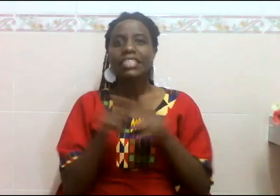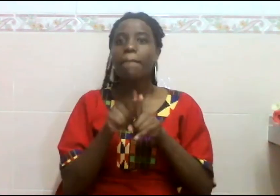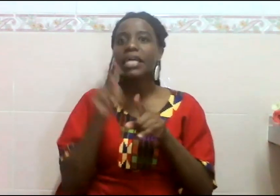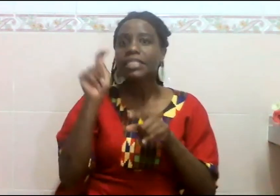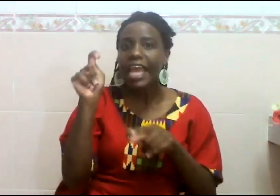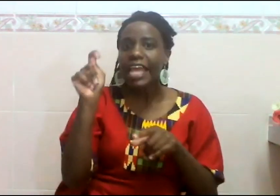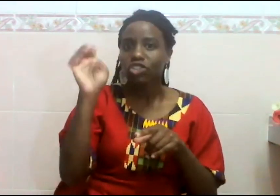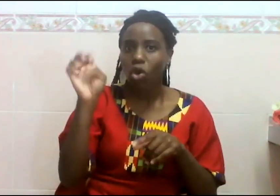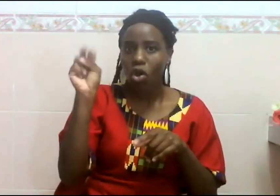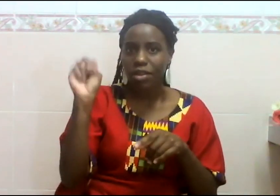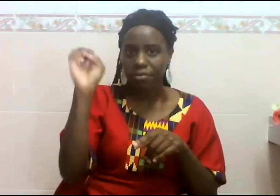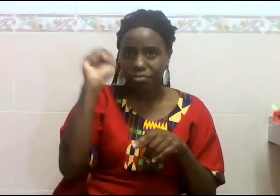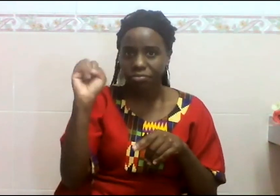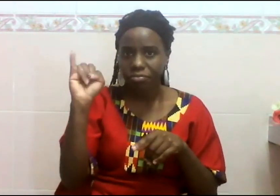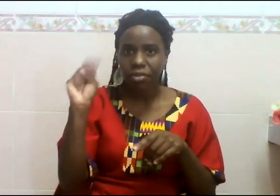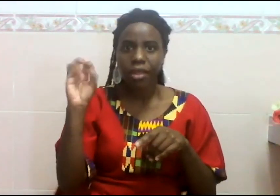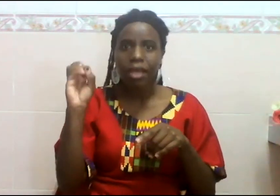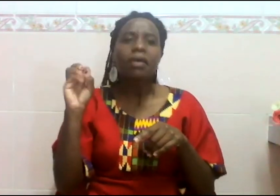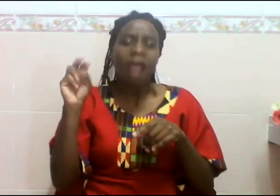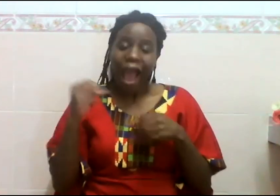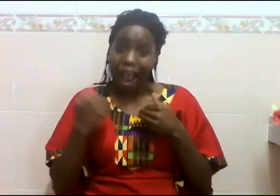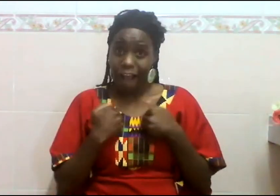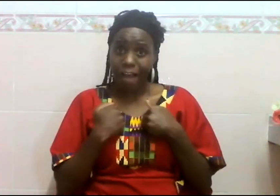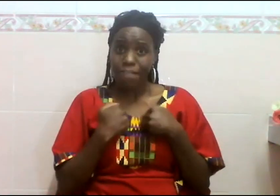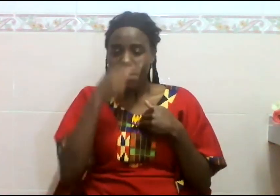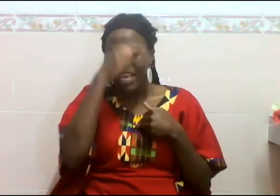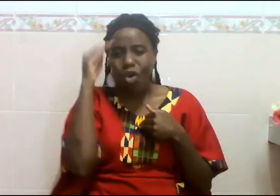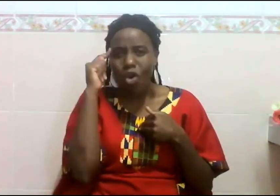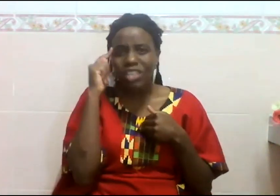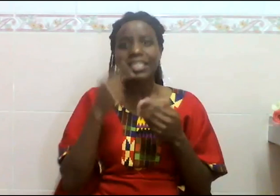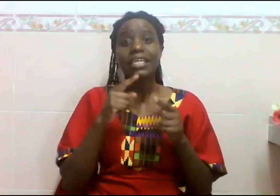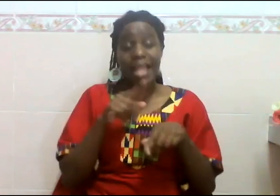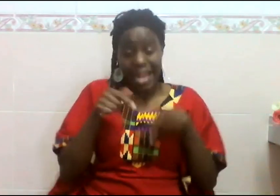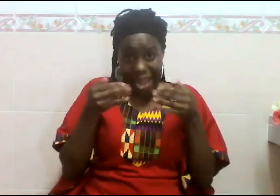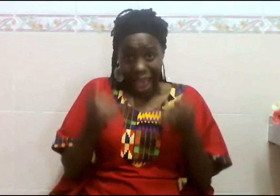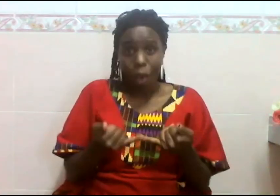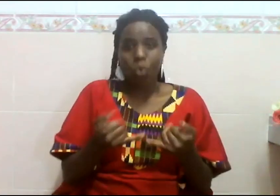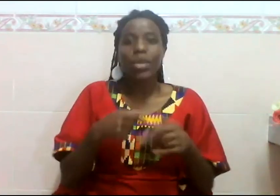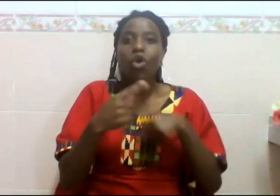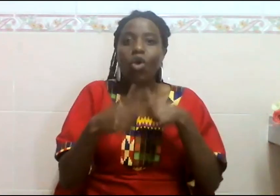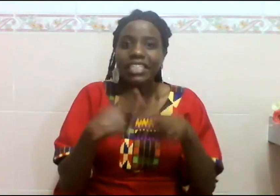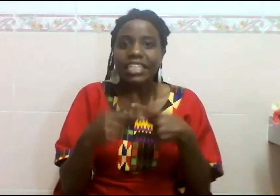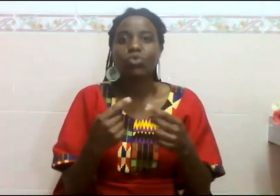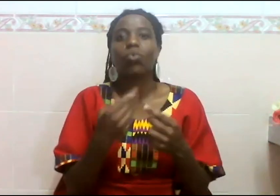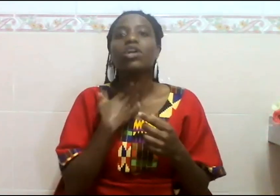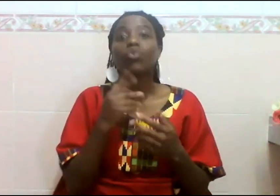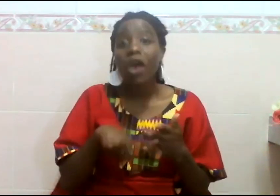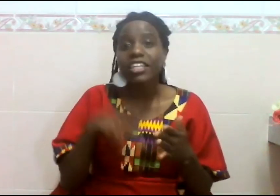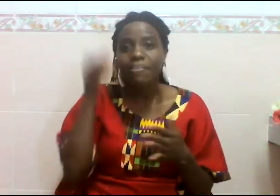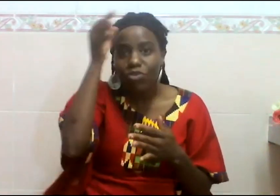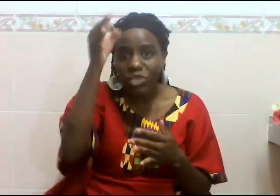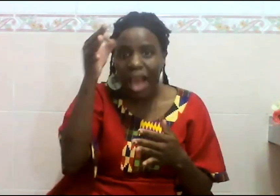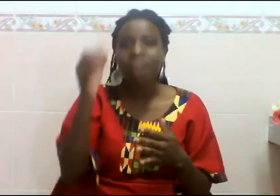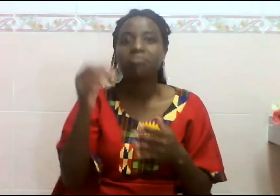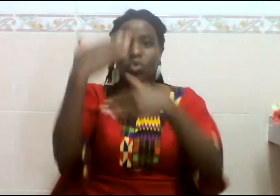find ways where we can also discuss some of these papers in our own institutions, through committees or